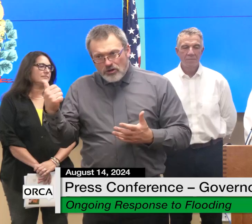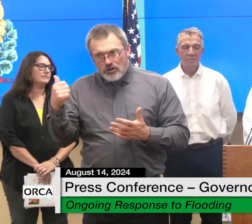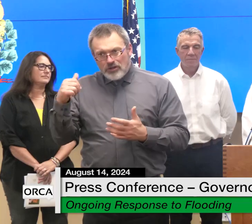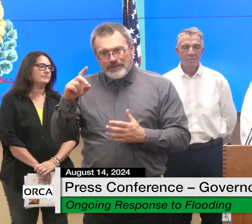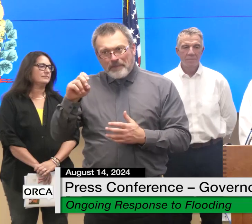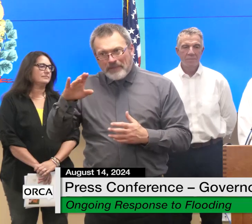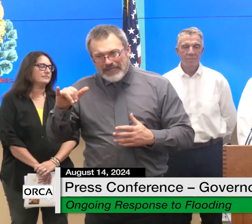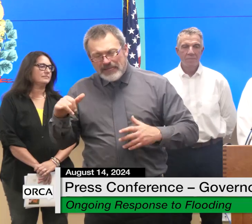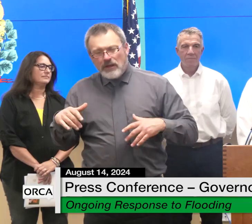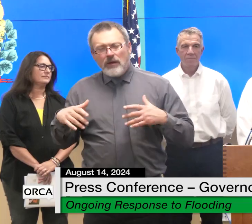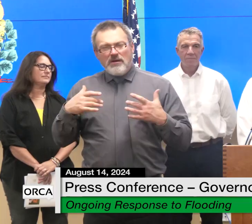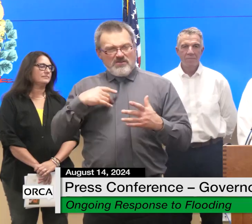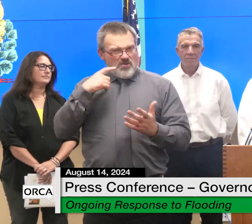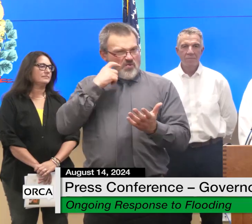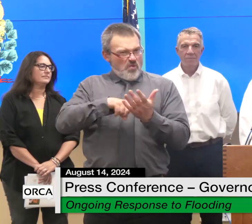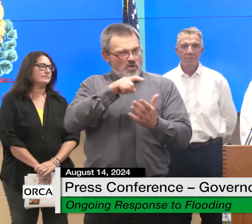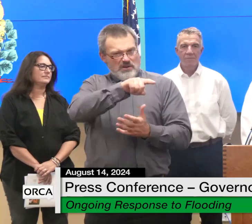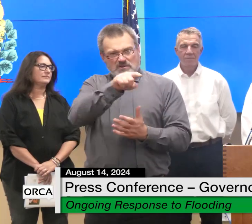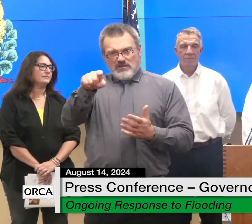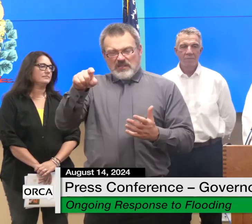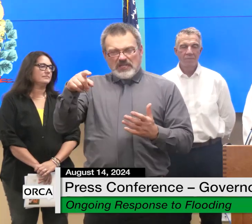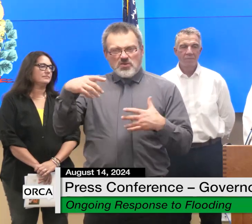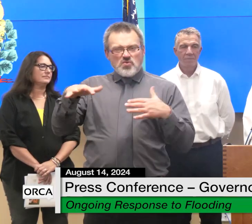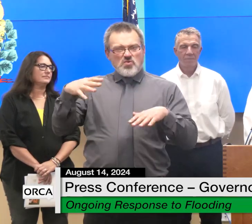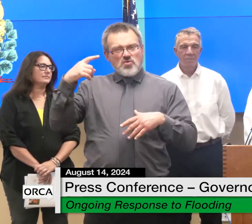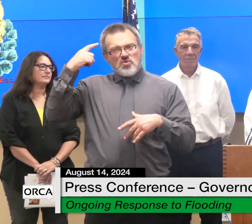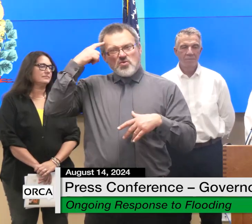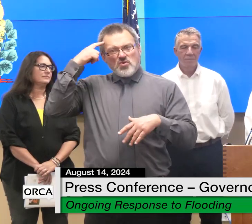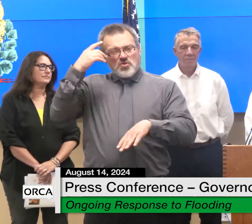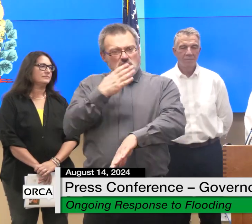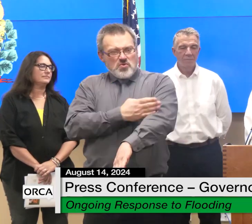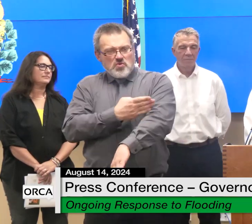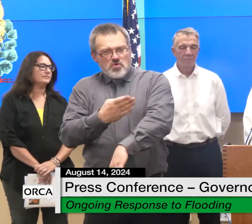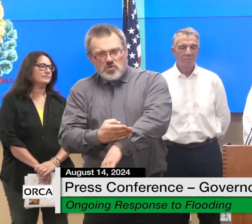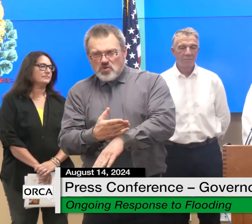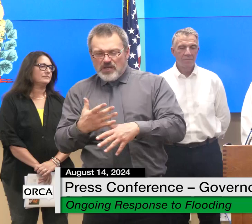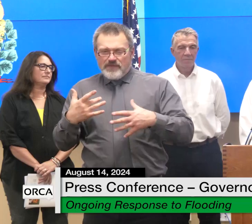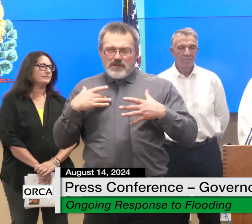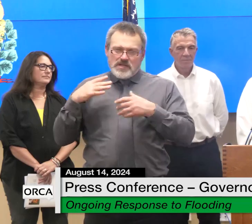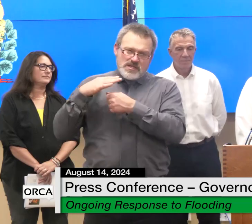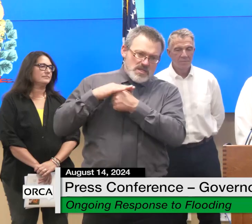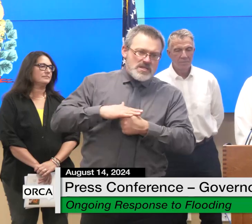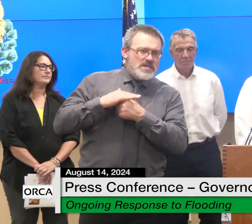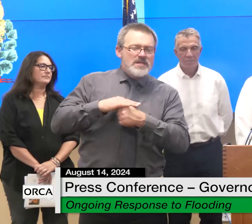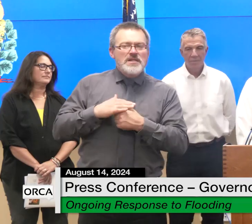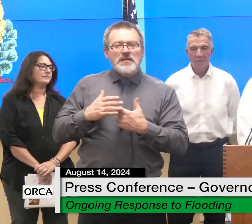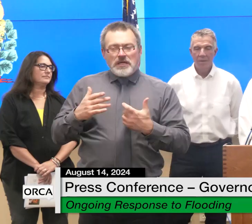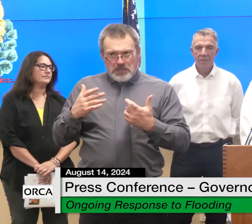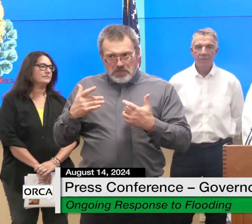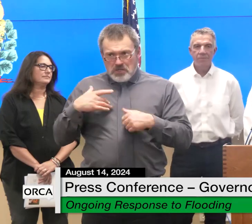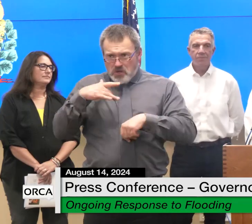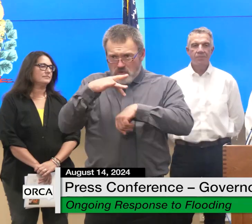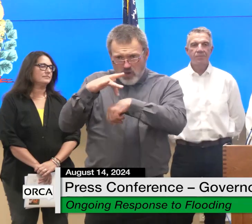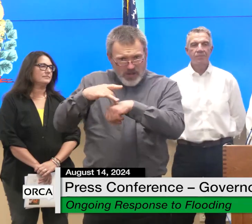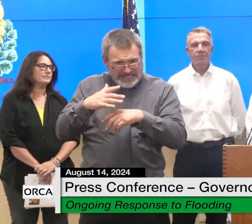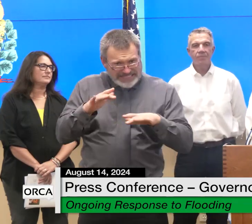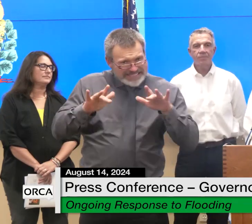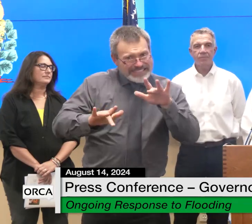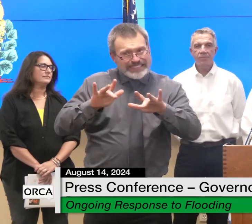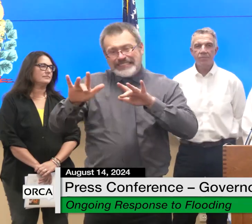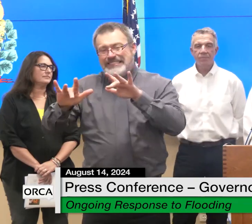of Vermont communities have greater need than they can meet with local resources. Long-term recovery groups, that, like the governor